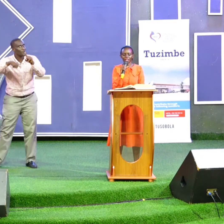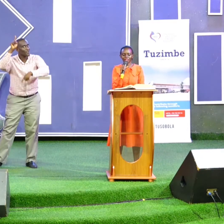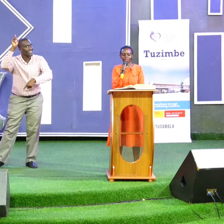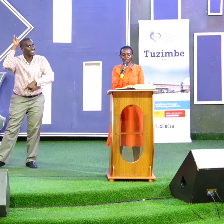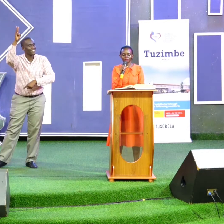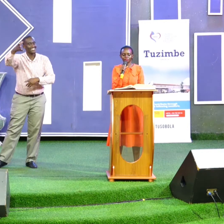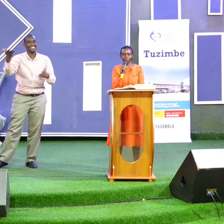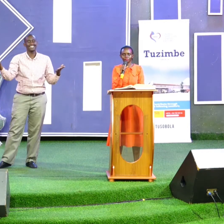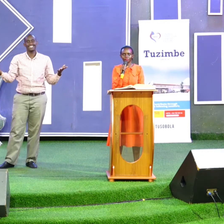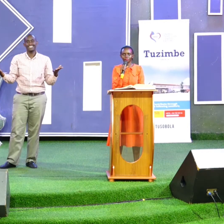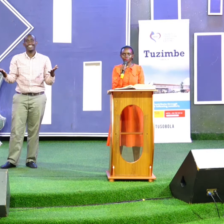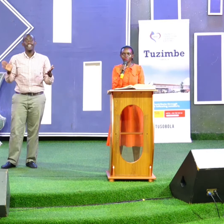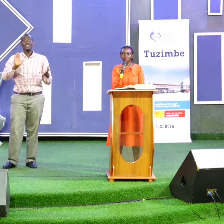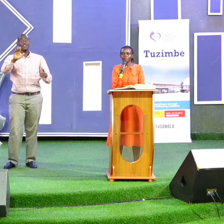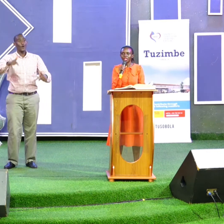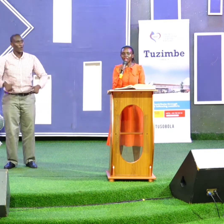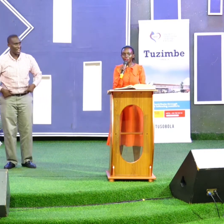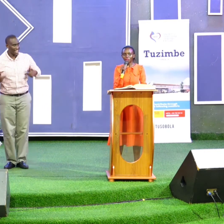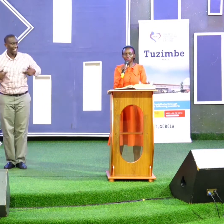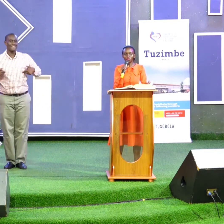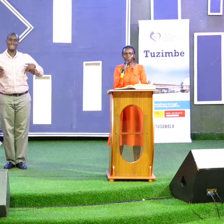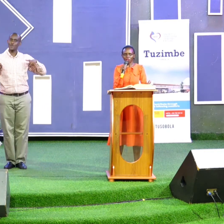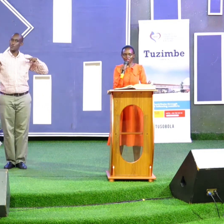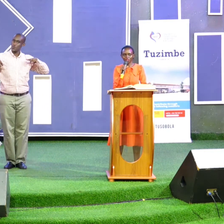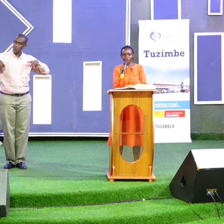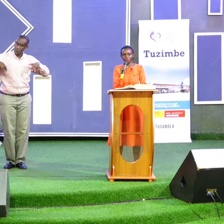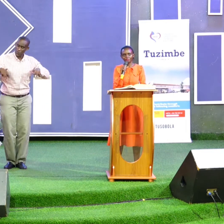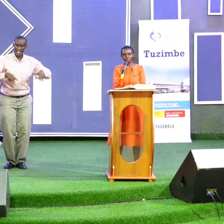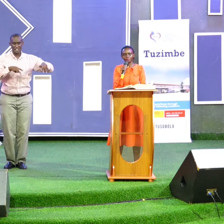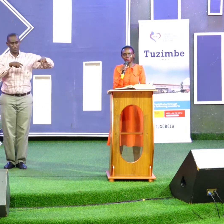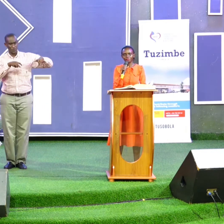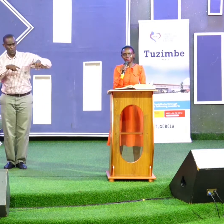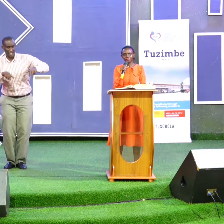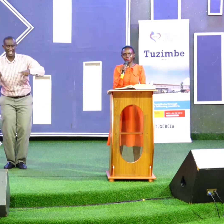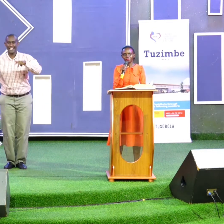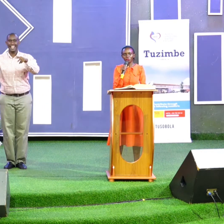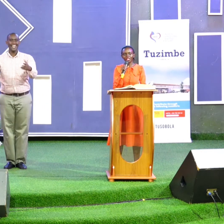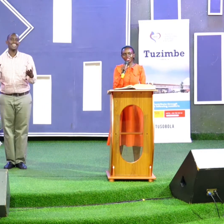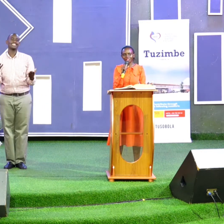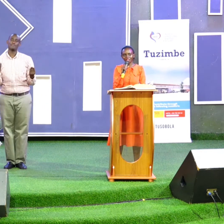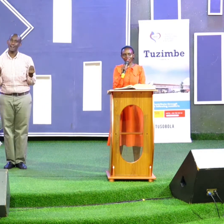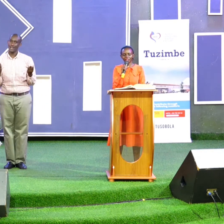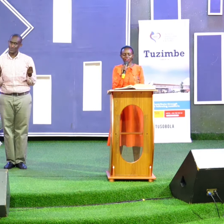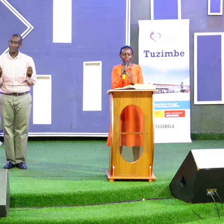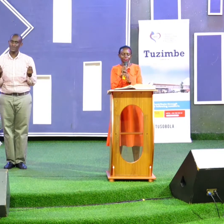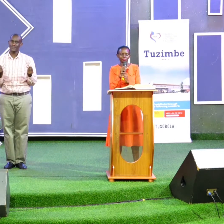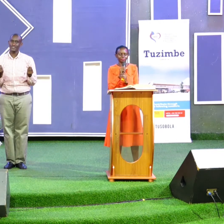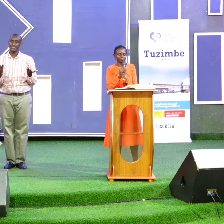what happens. Bulamu bugenda kutambula. Life will move on. Nga bwangu. When it is